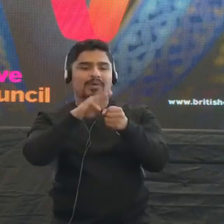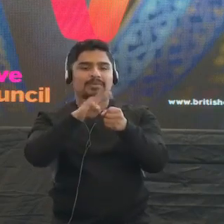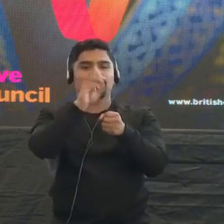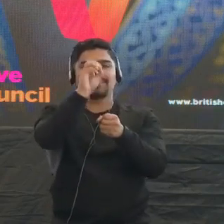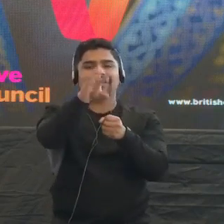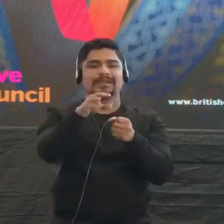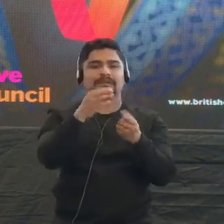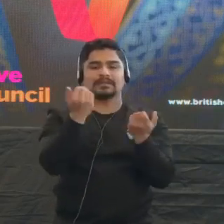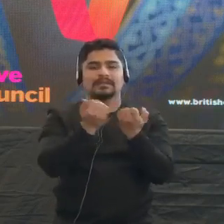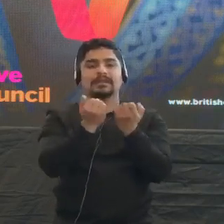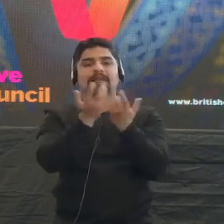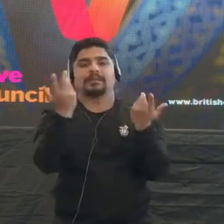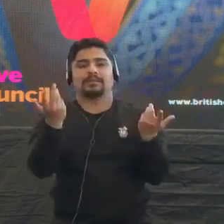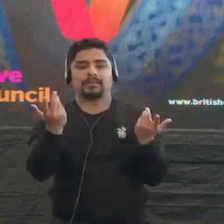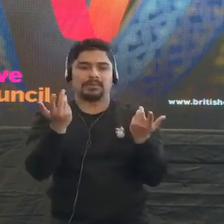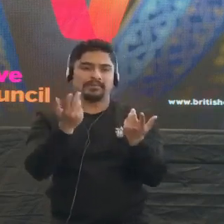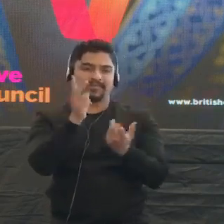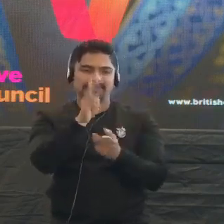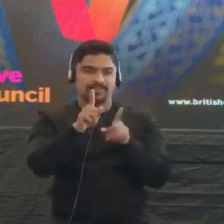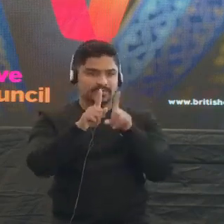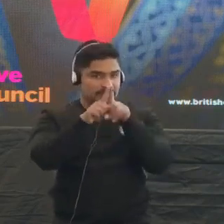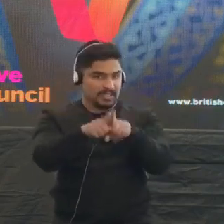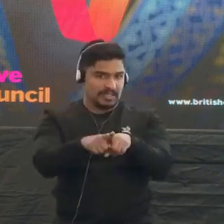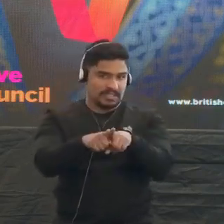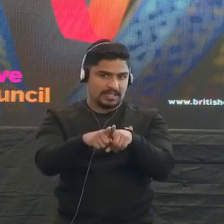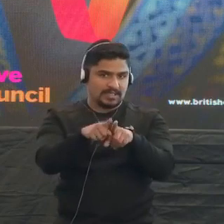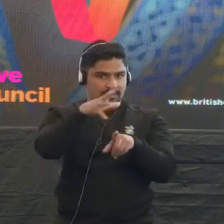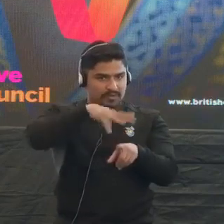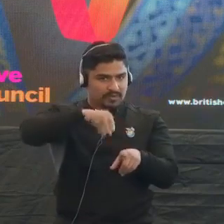to avail equality is equity.